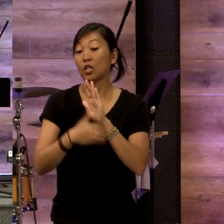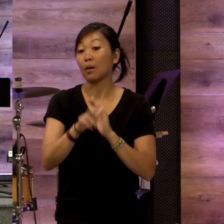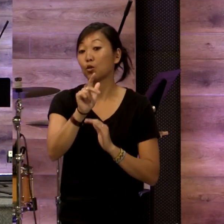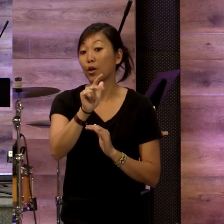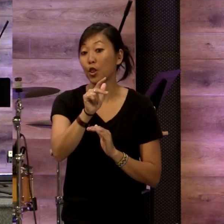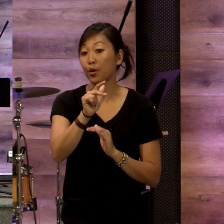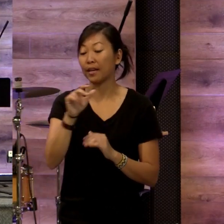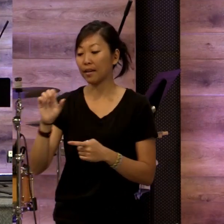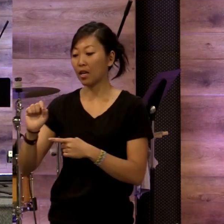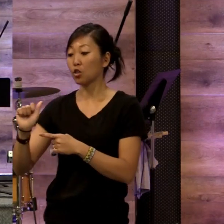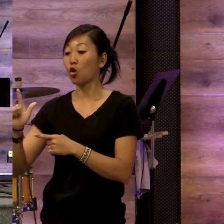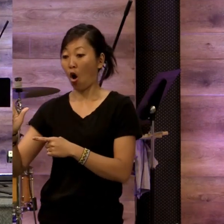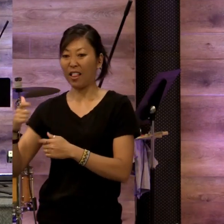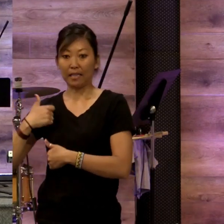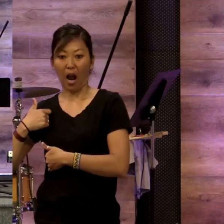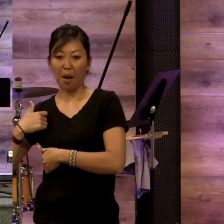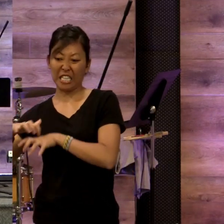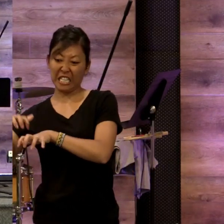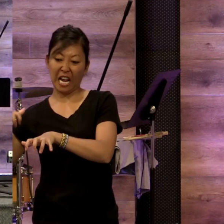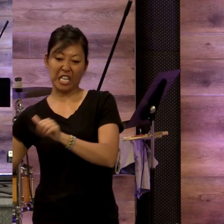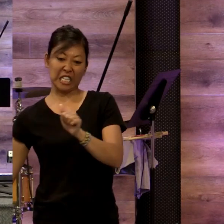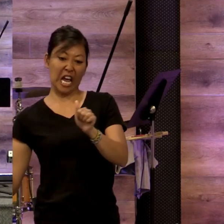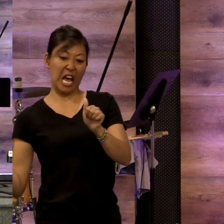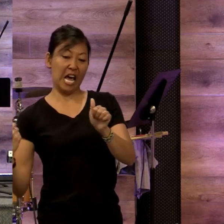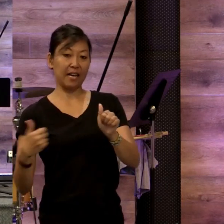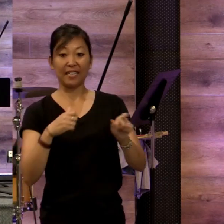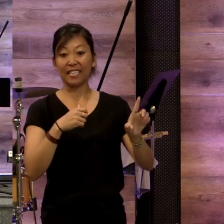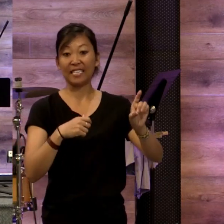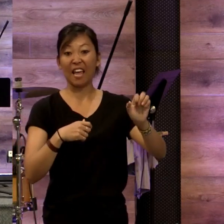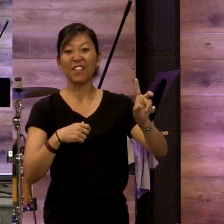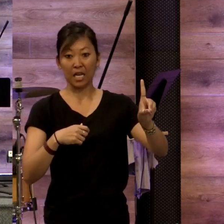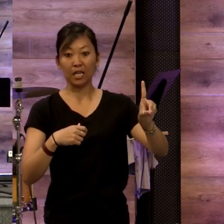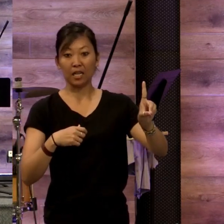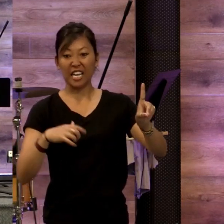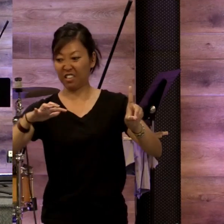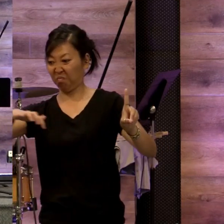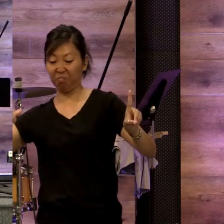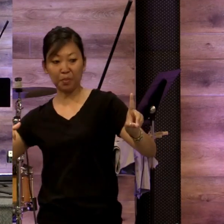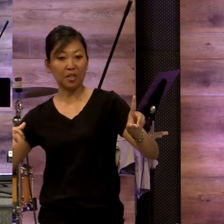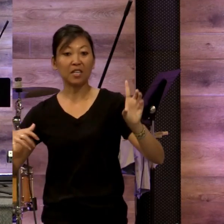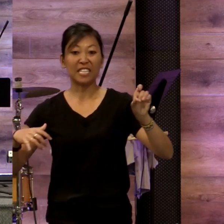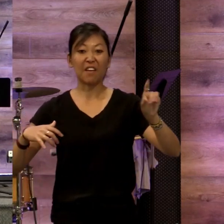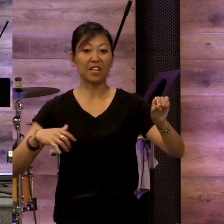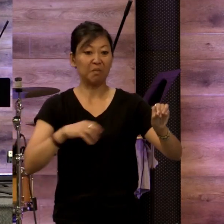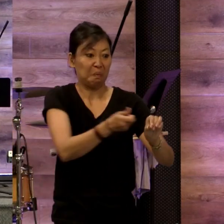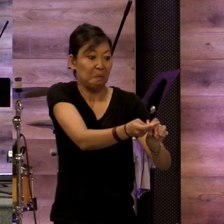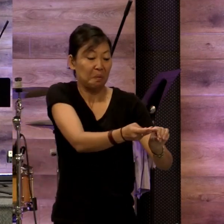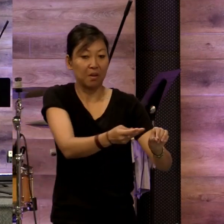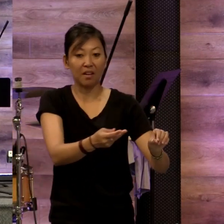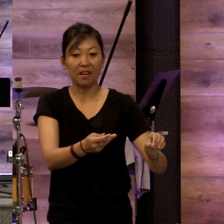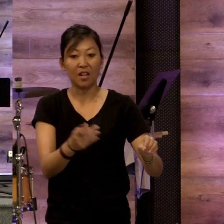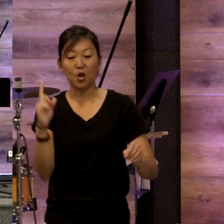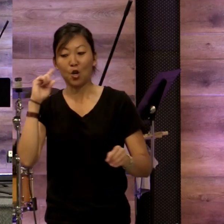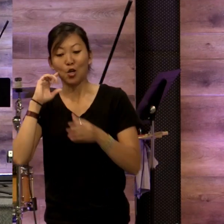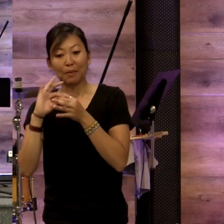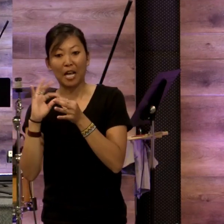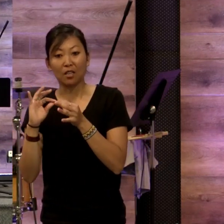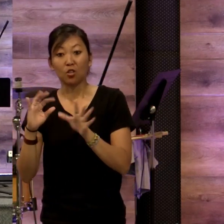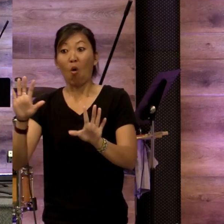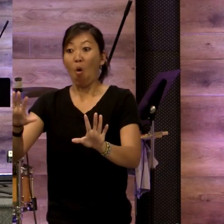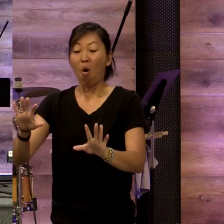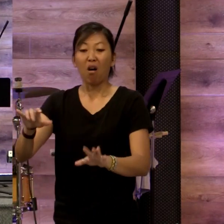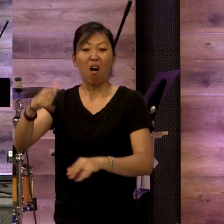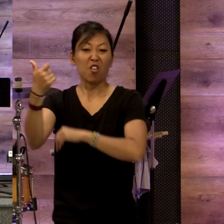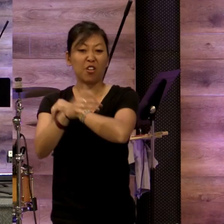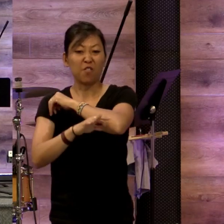pursuing David with his army, and he's about to overtake him. He has a way stronger force when all of a sudden he gets a message that the Philistines are attacking